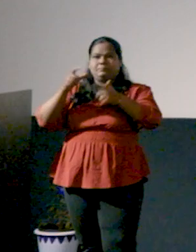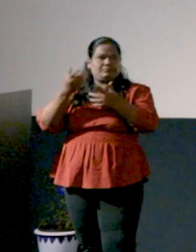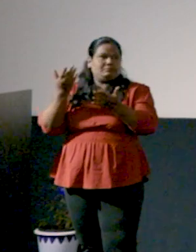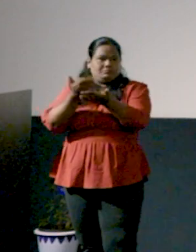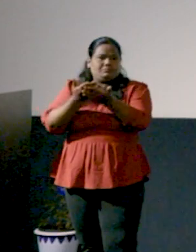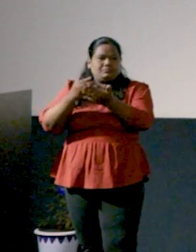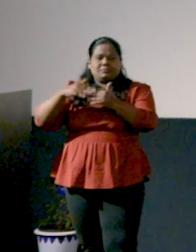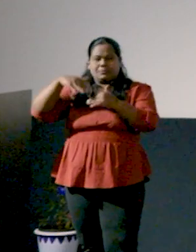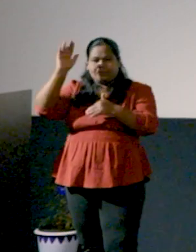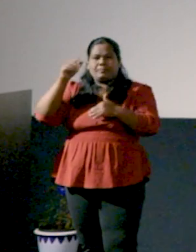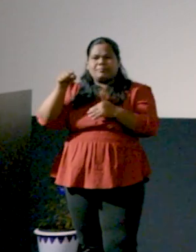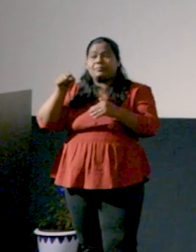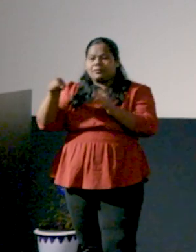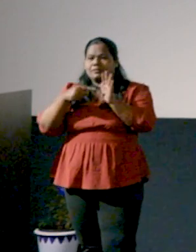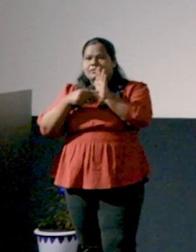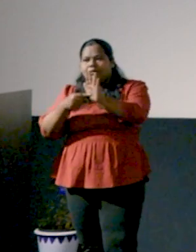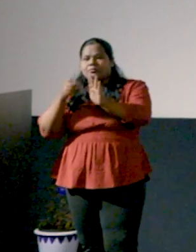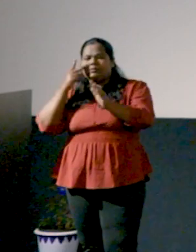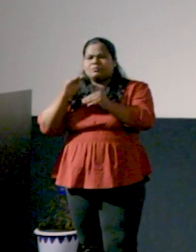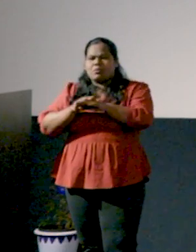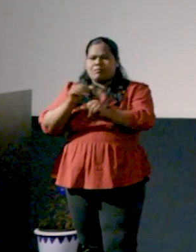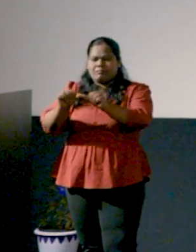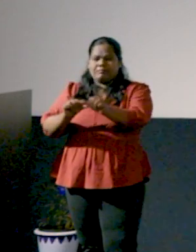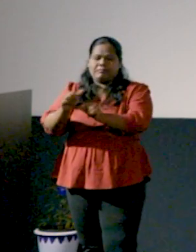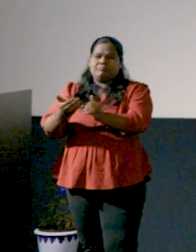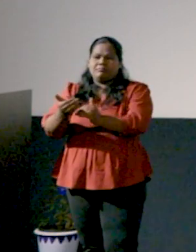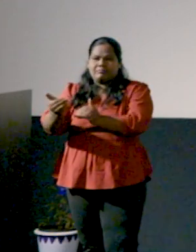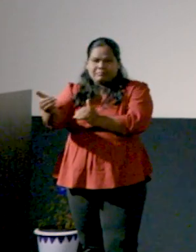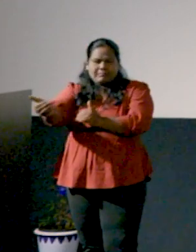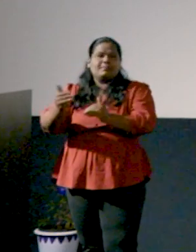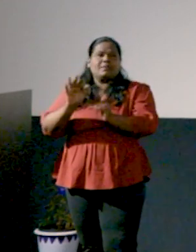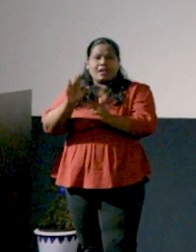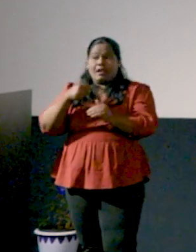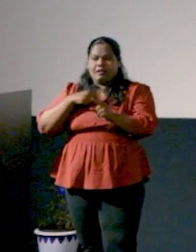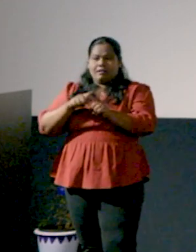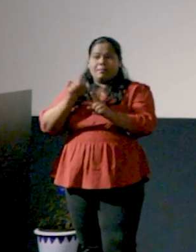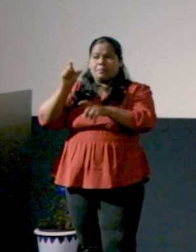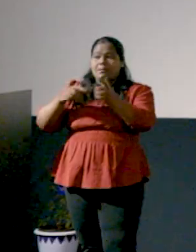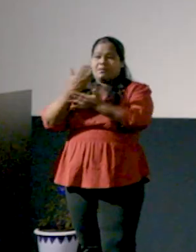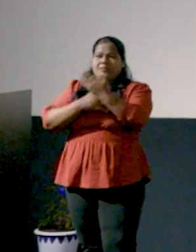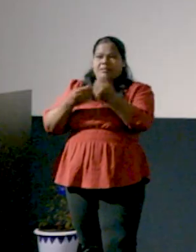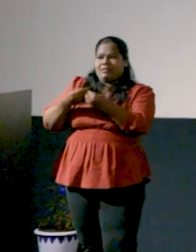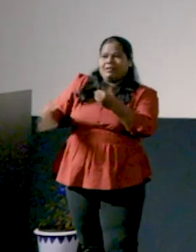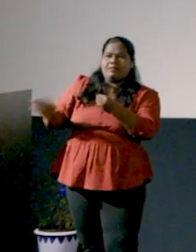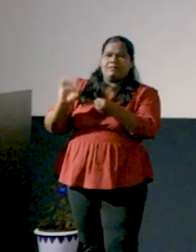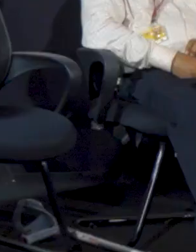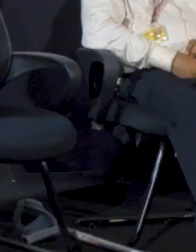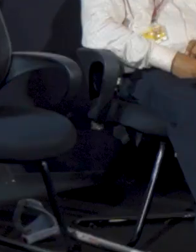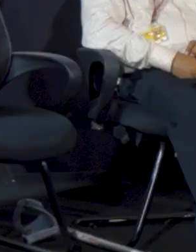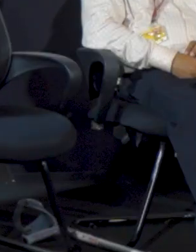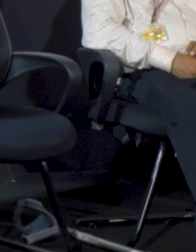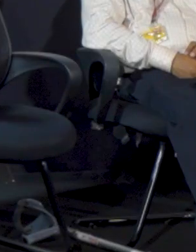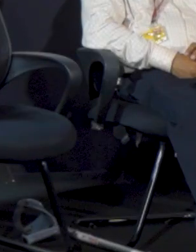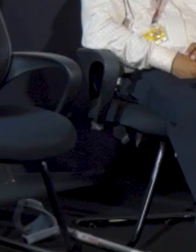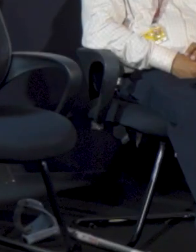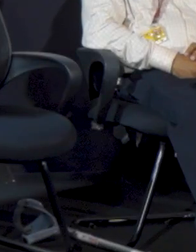is an indication that we are slowly moving towards that. And I think we cannot leave behind people with disabilities and their families. And